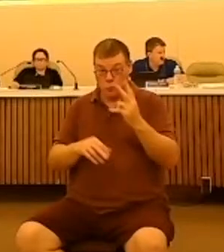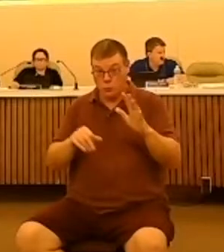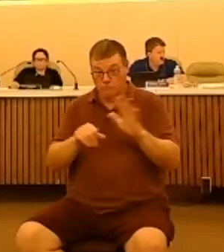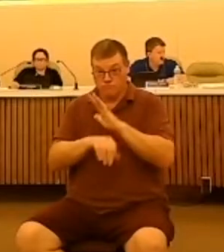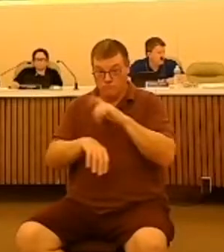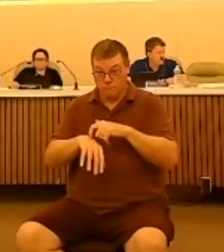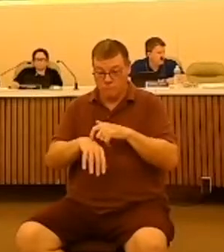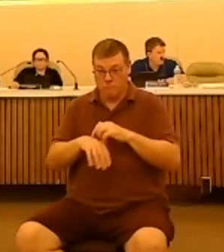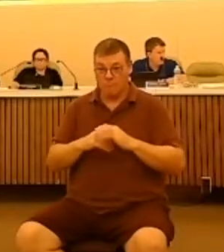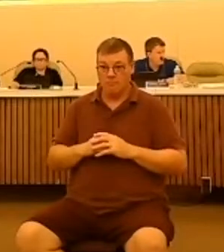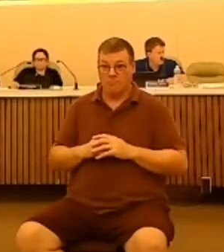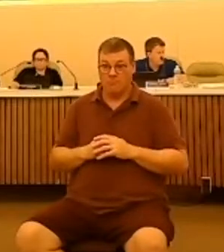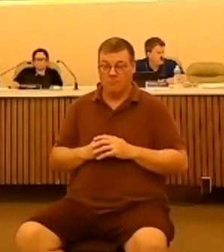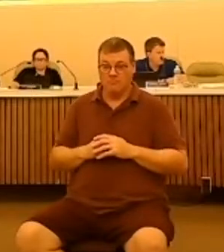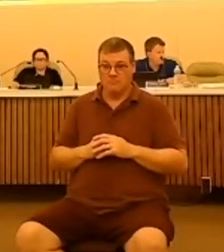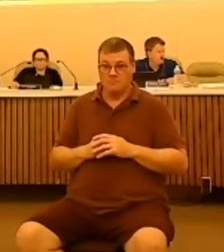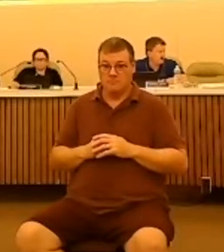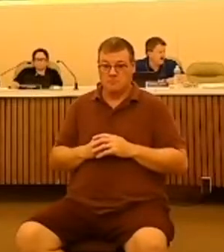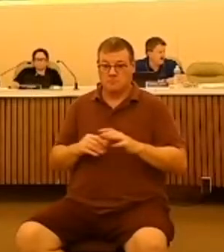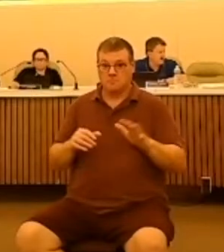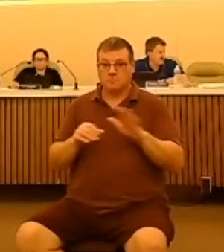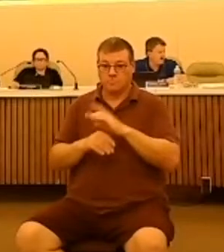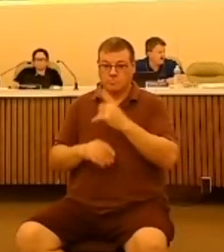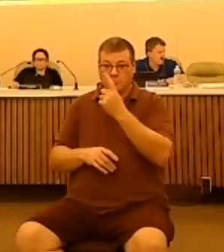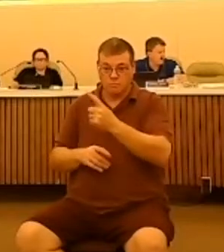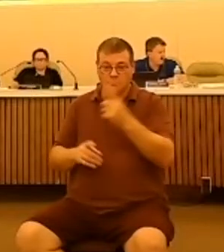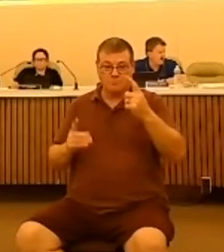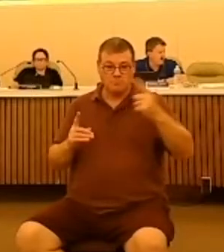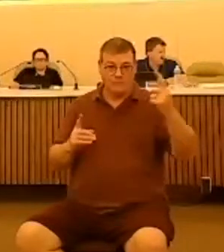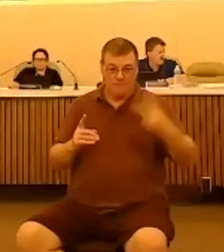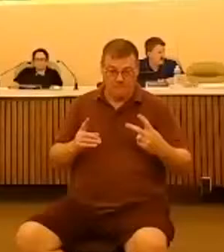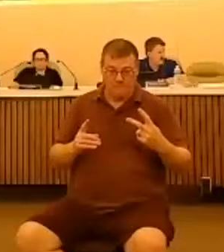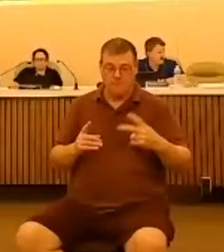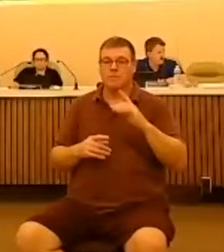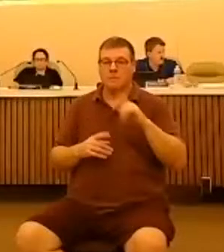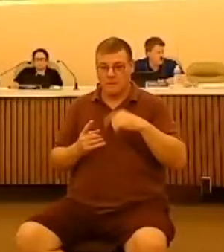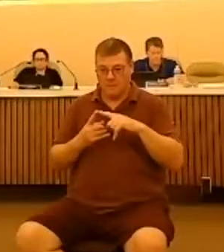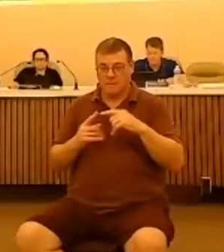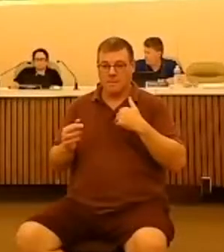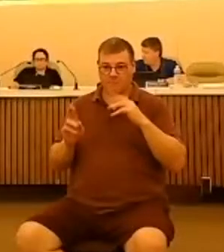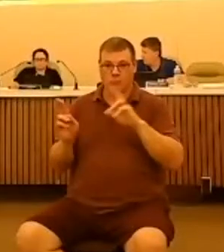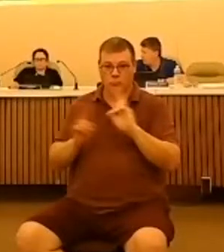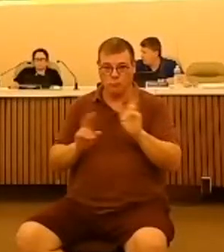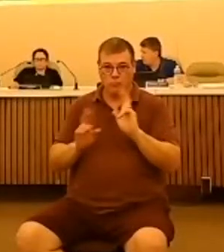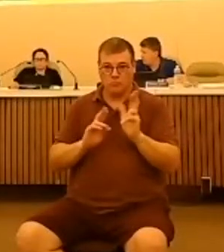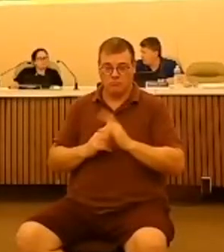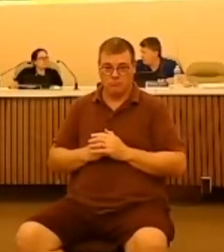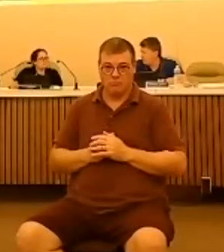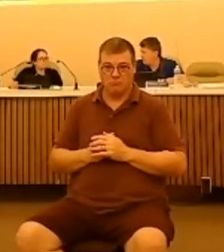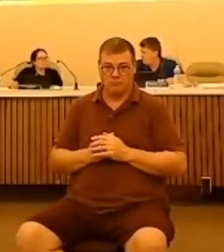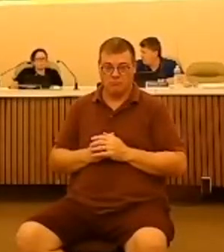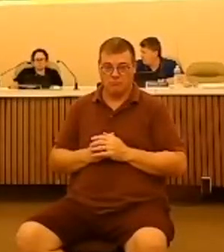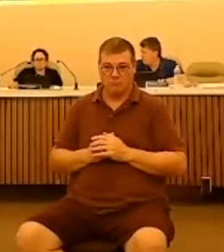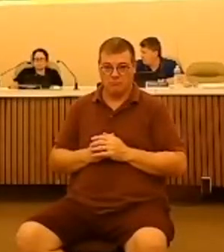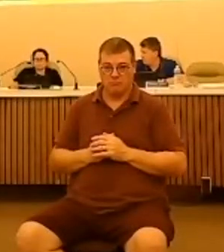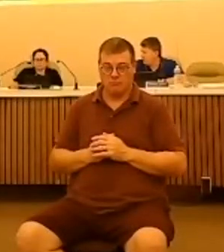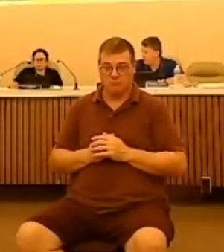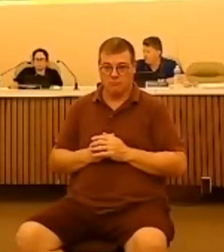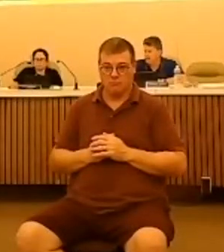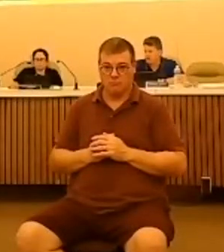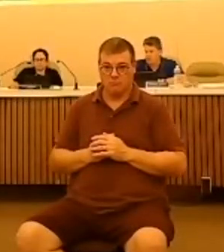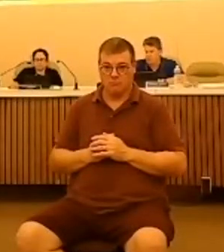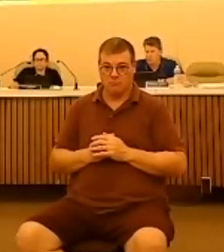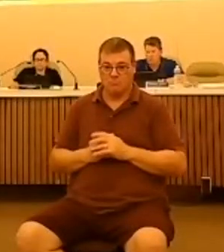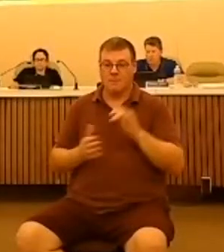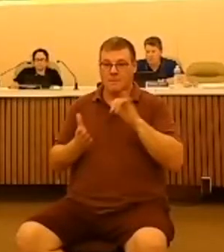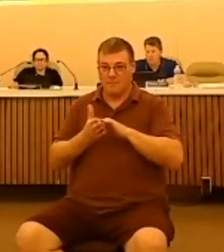of 1 full-time and 1 half-time, we will have that ability to do so under the budget. So